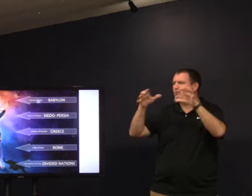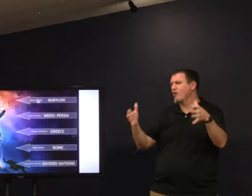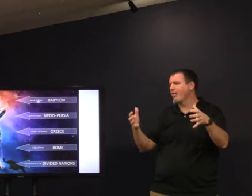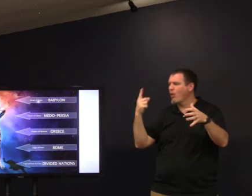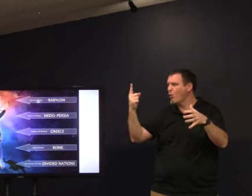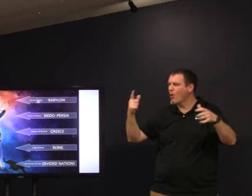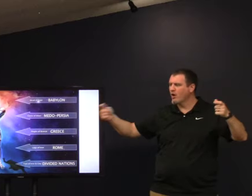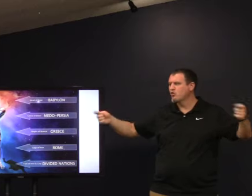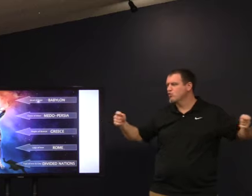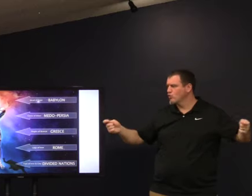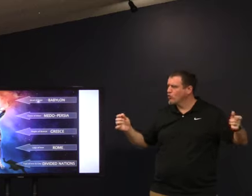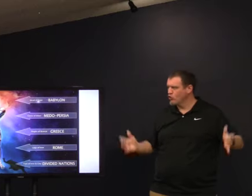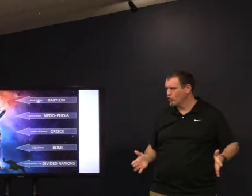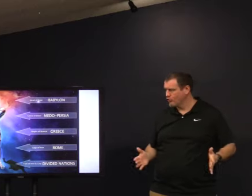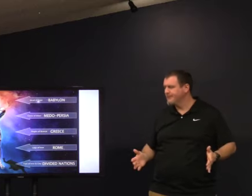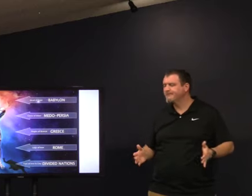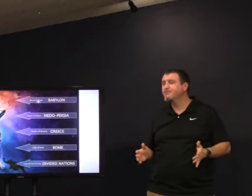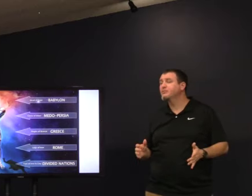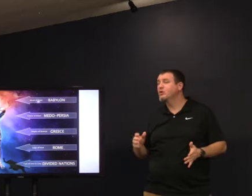multiple countries under one rule.